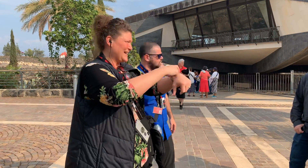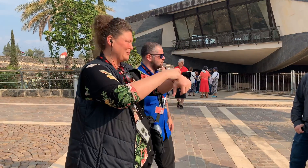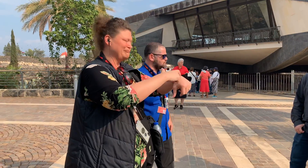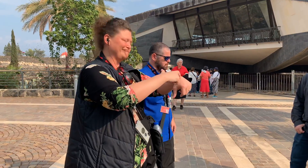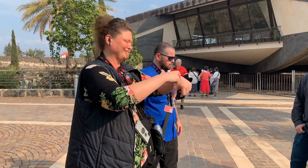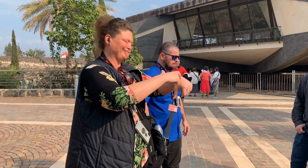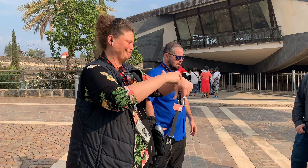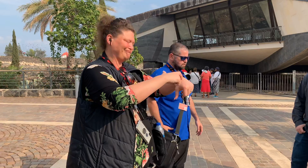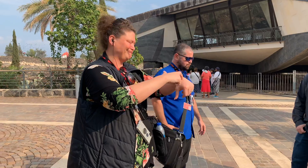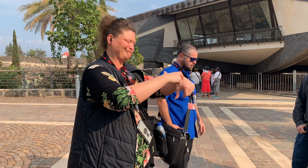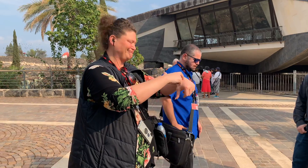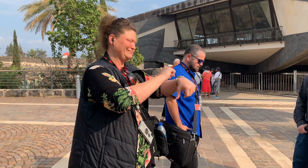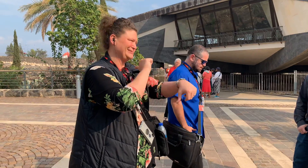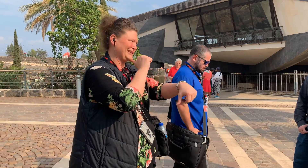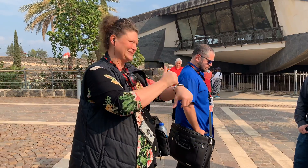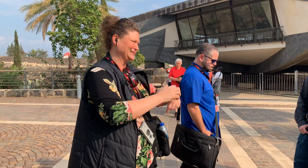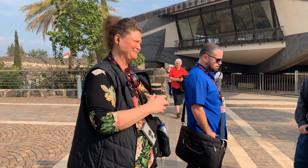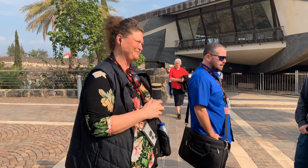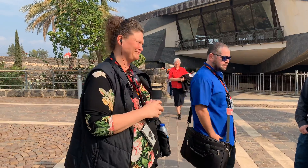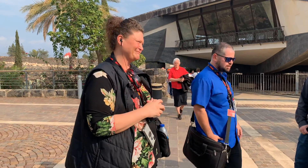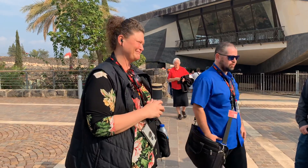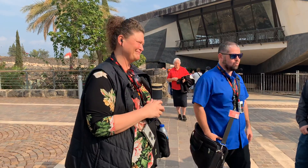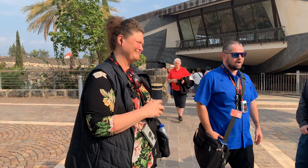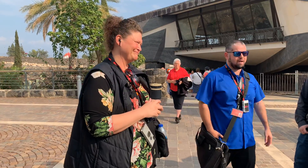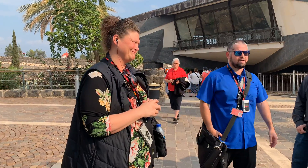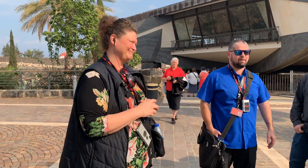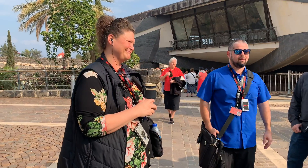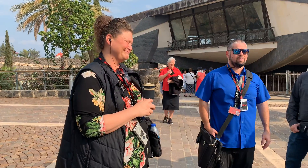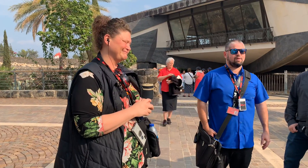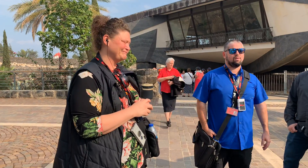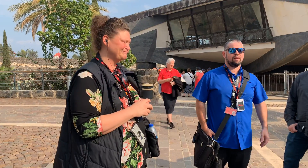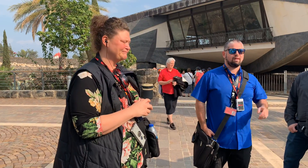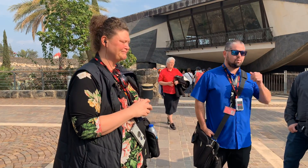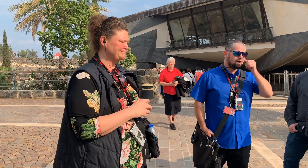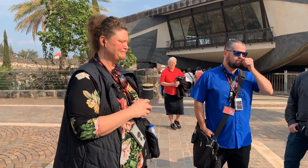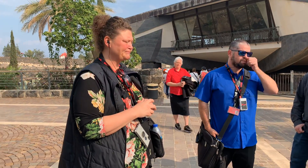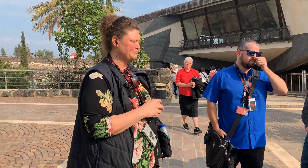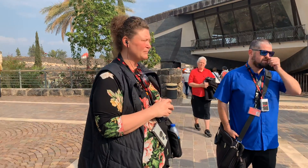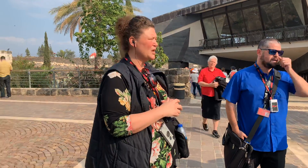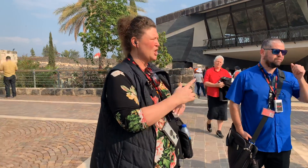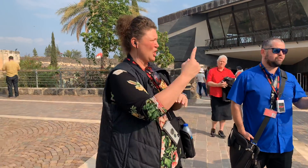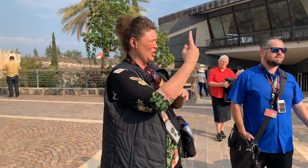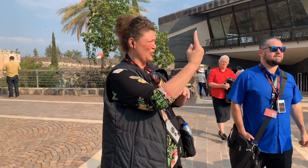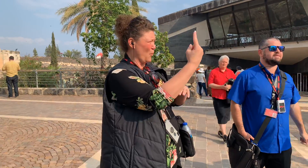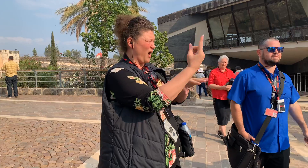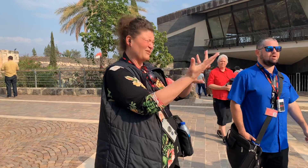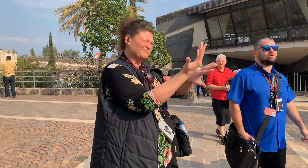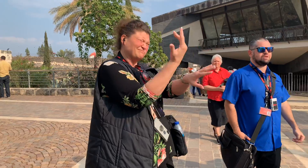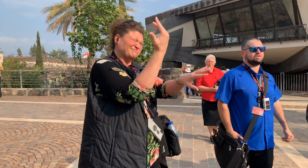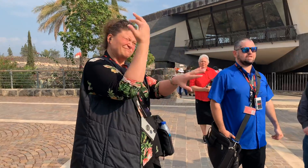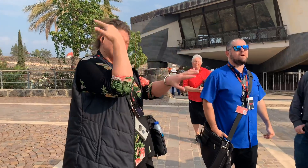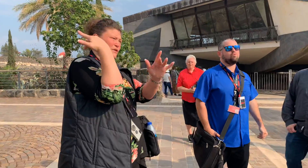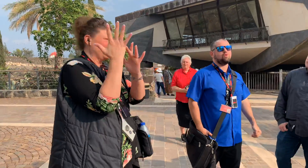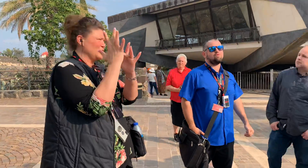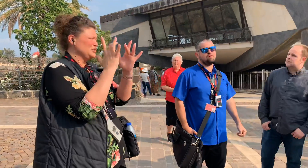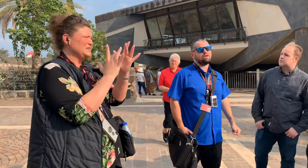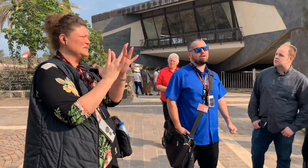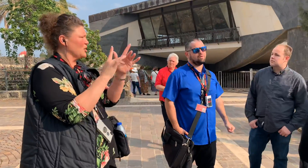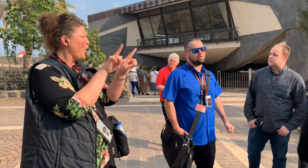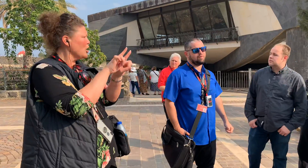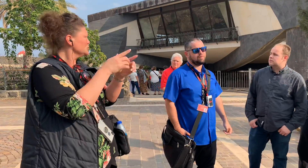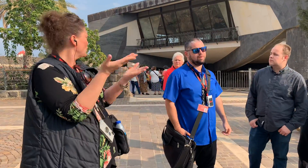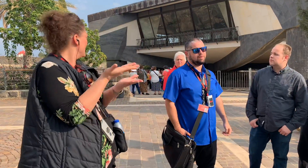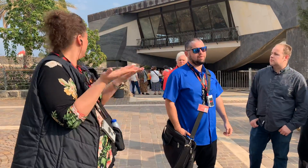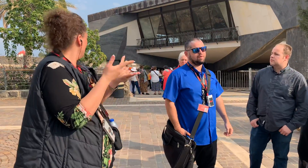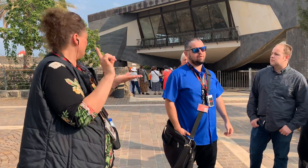synagogue from the times of Jesus, but it's not the one. Okay, the one from the time of Jesus is also somewhere over